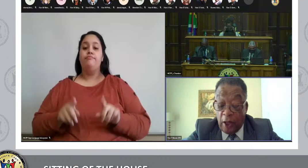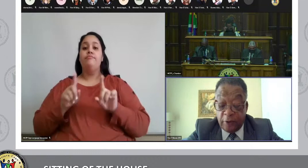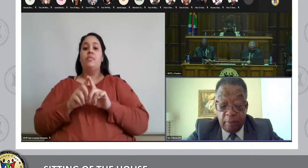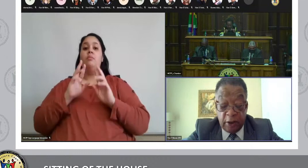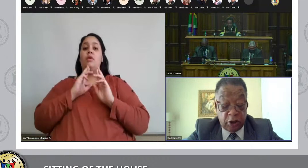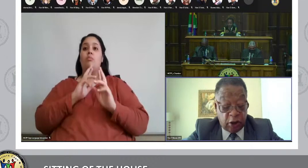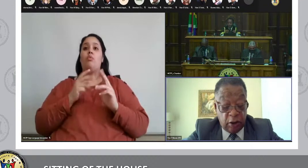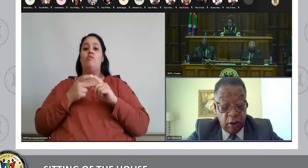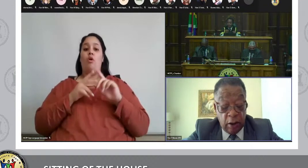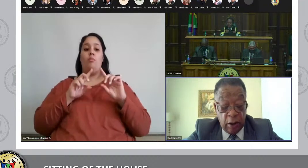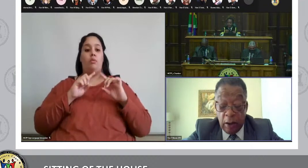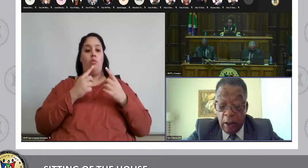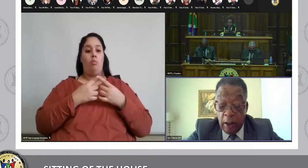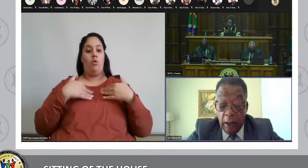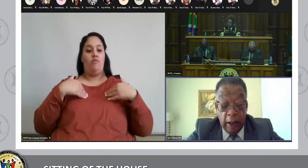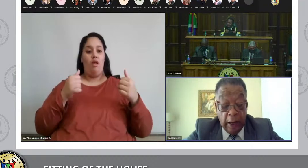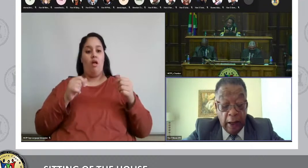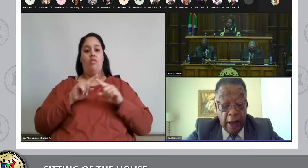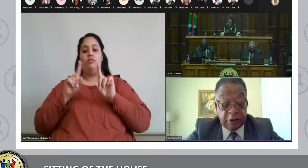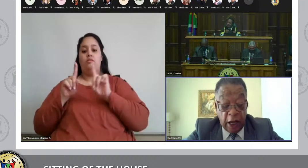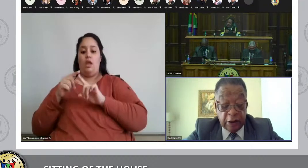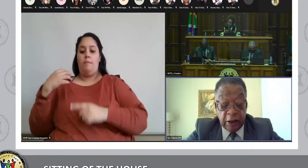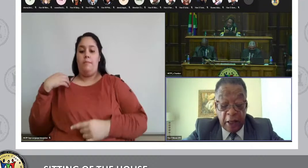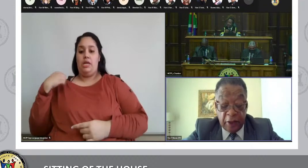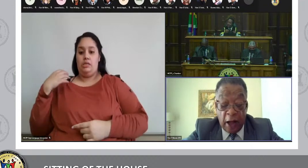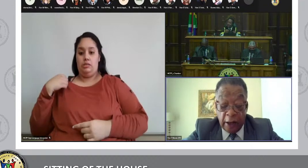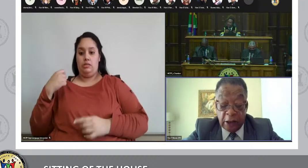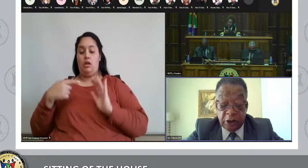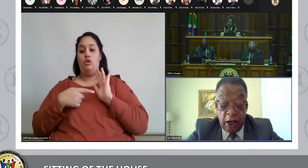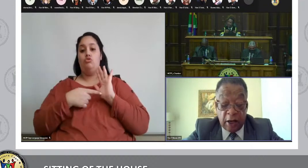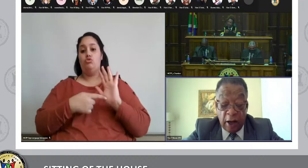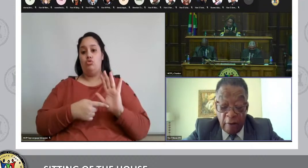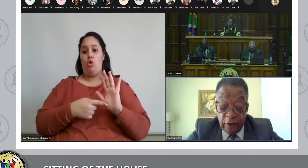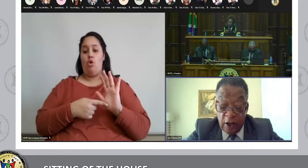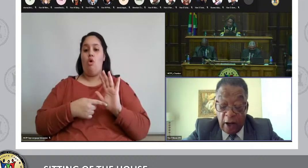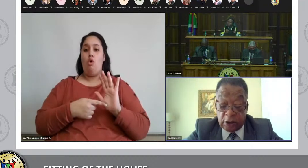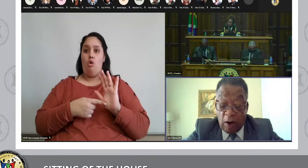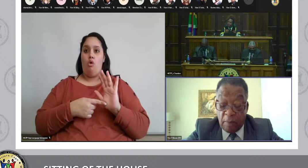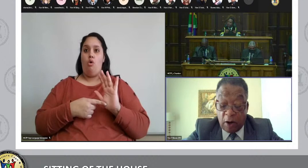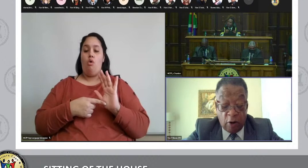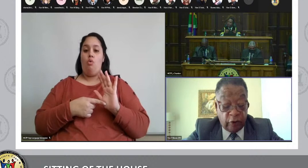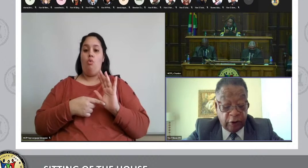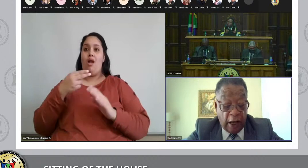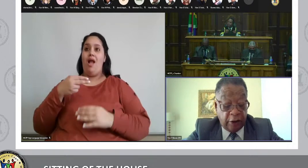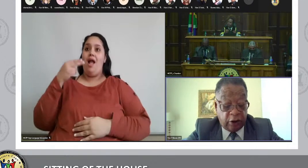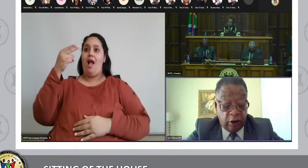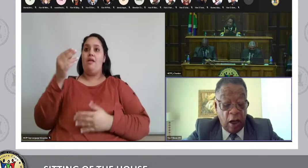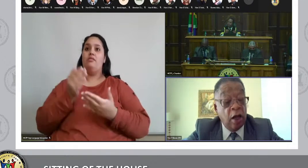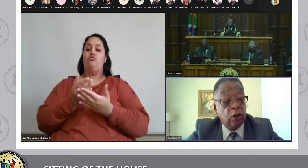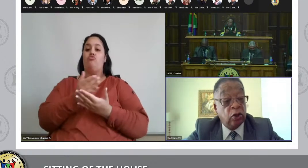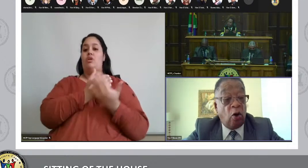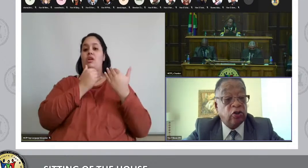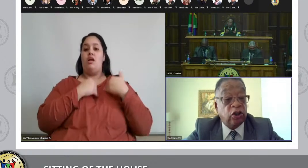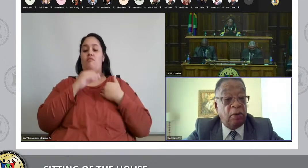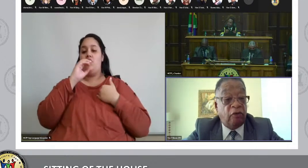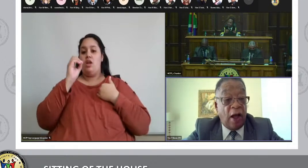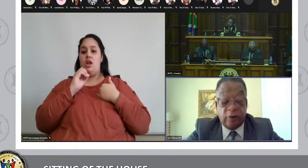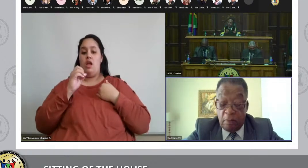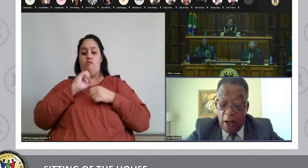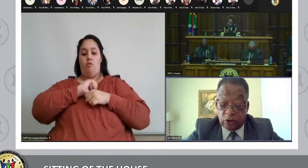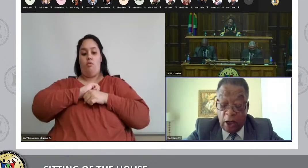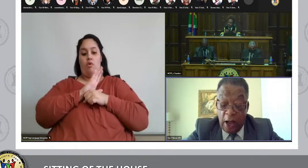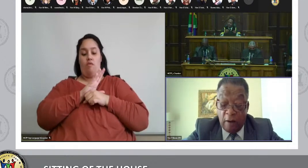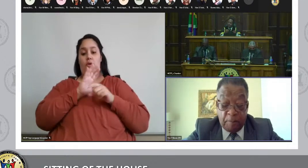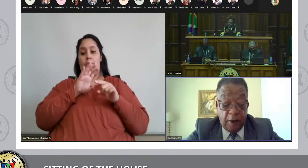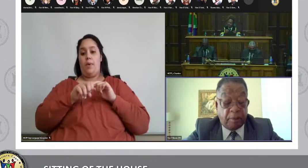of Health and the Minister has stated that the highest recovery rates from COVID-19 is also to be